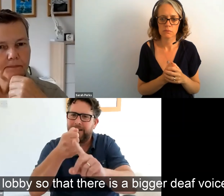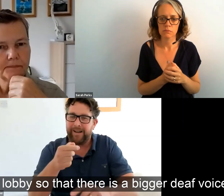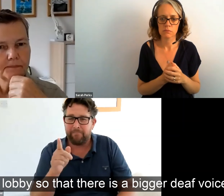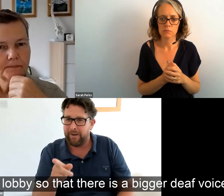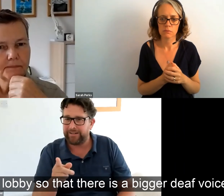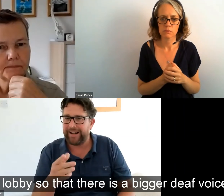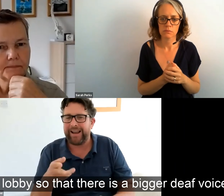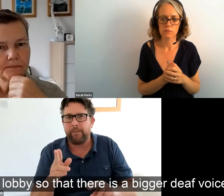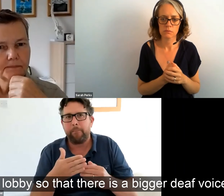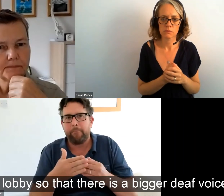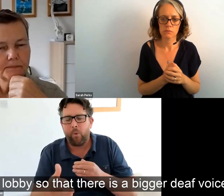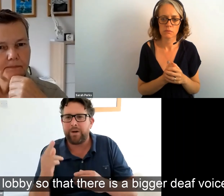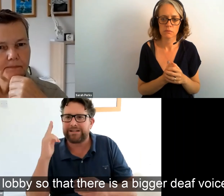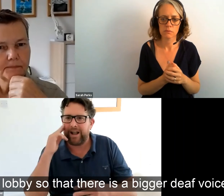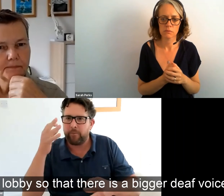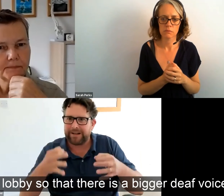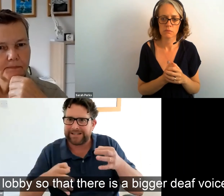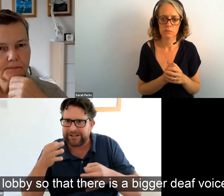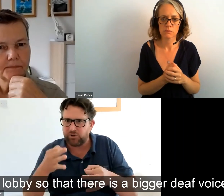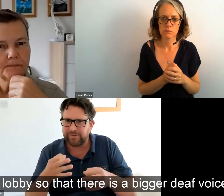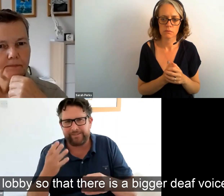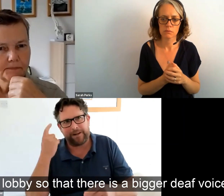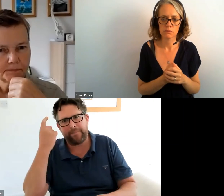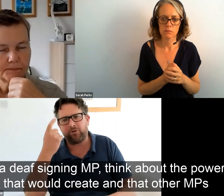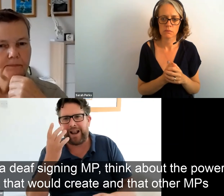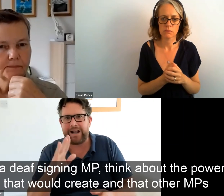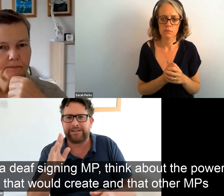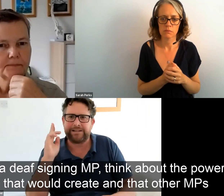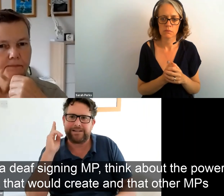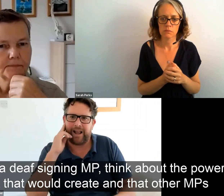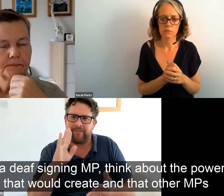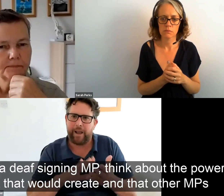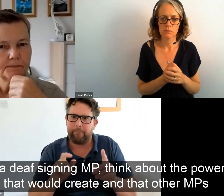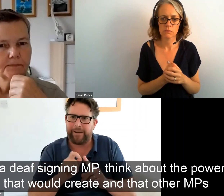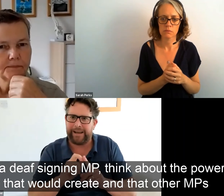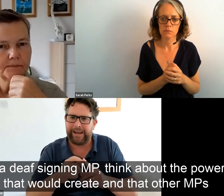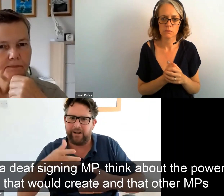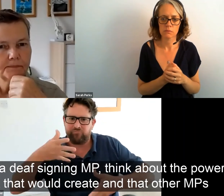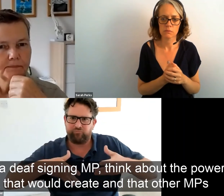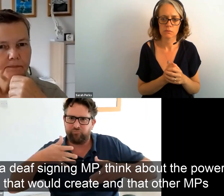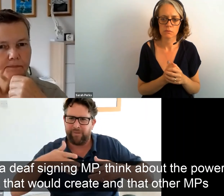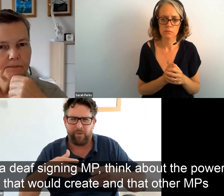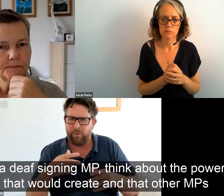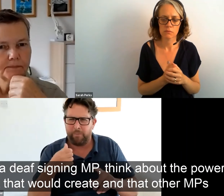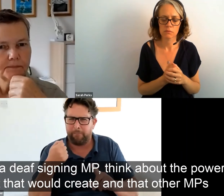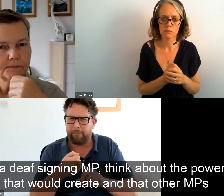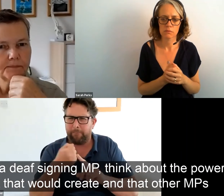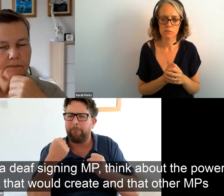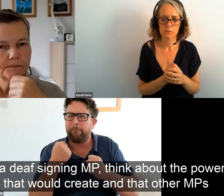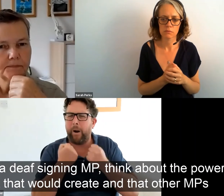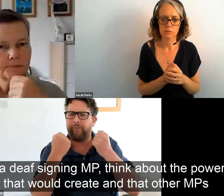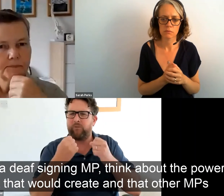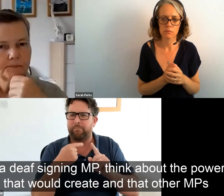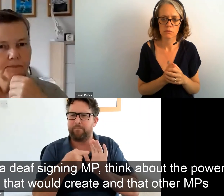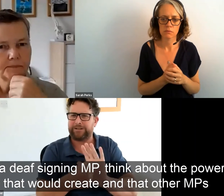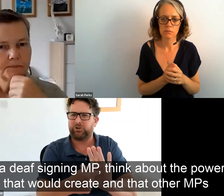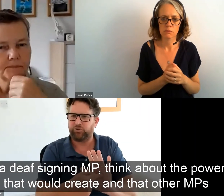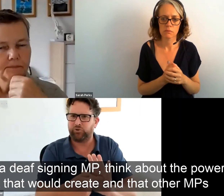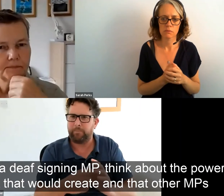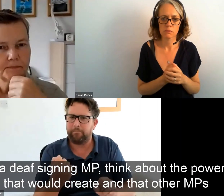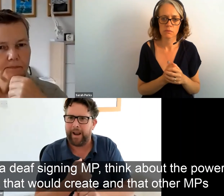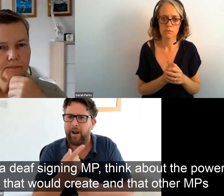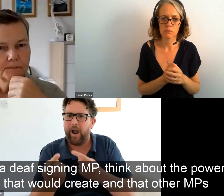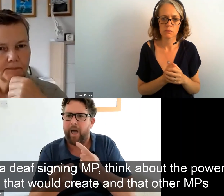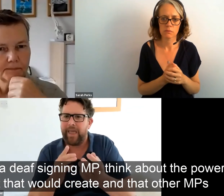that there is a bigger deaf voice. Now, to think about a deaf signing